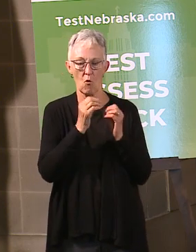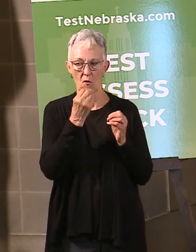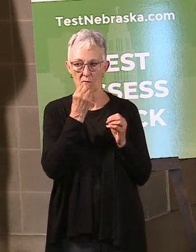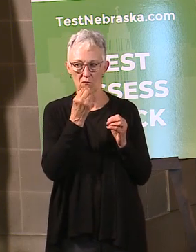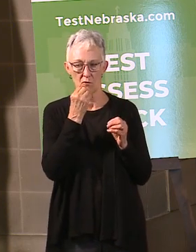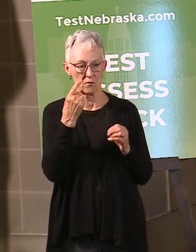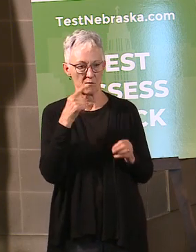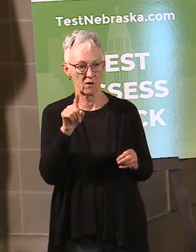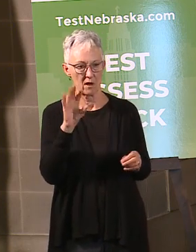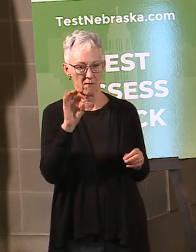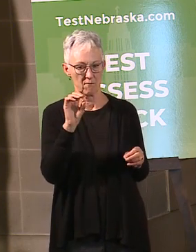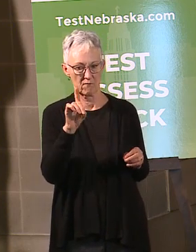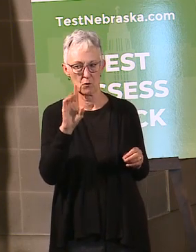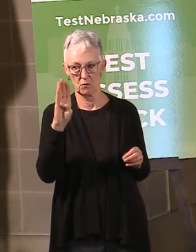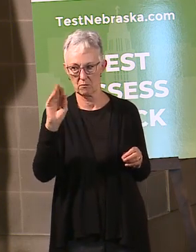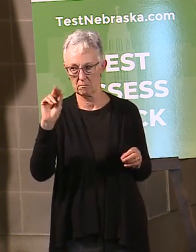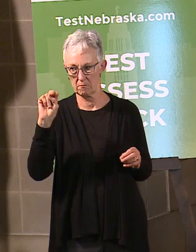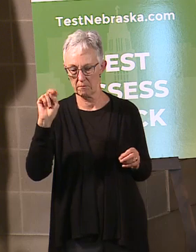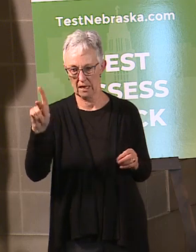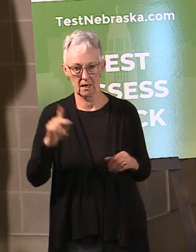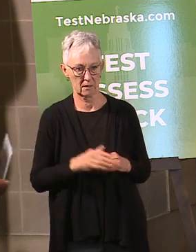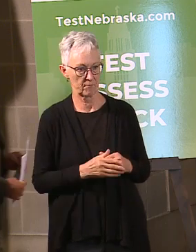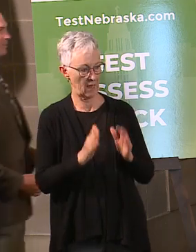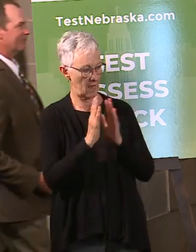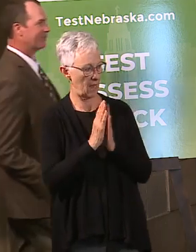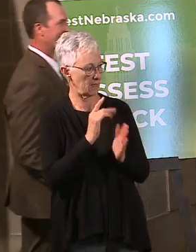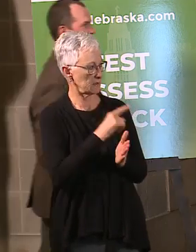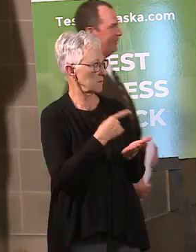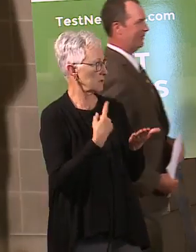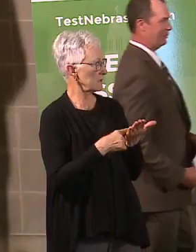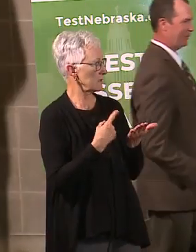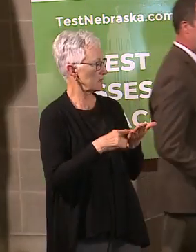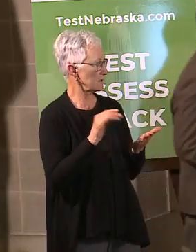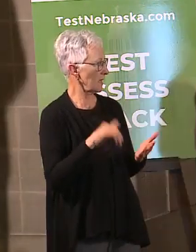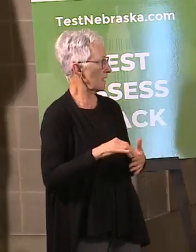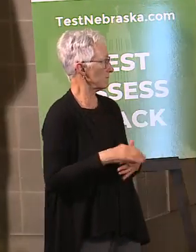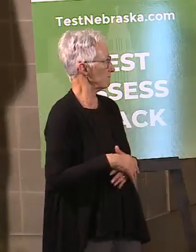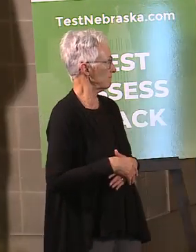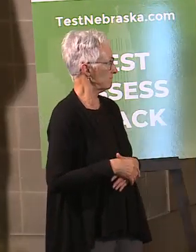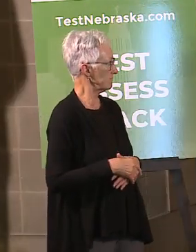Agriculture, otherwise known as AFAN, to come up and talk about that. Steve?